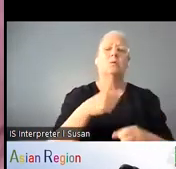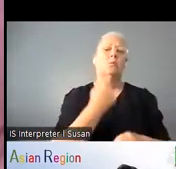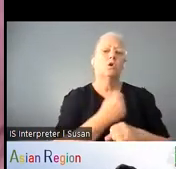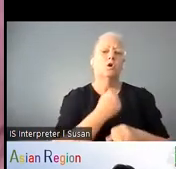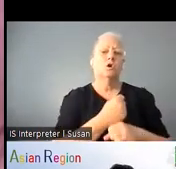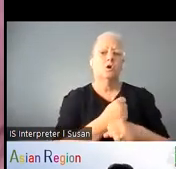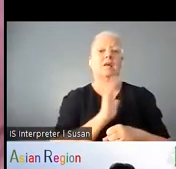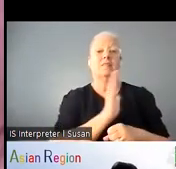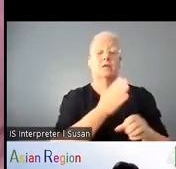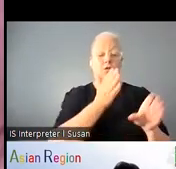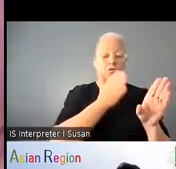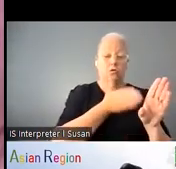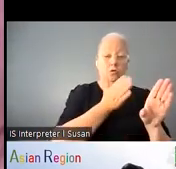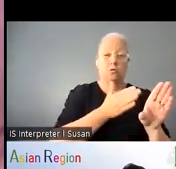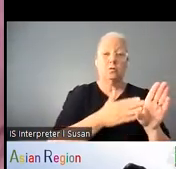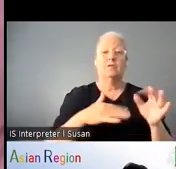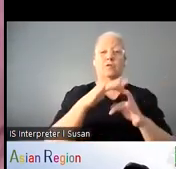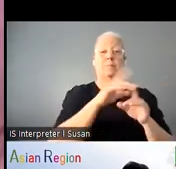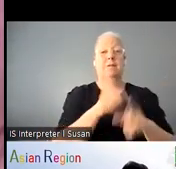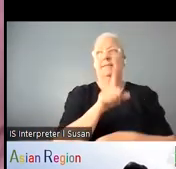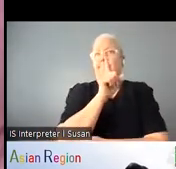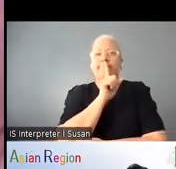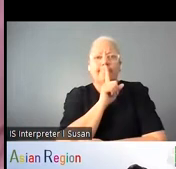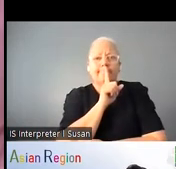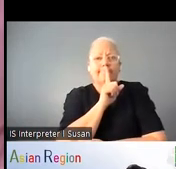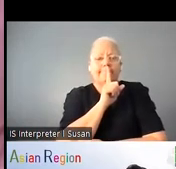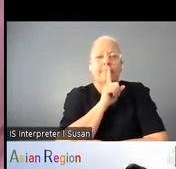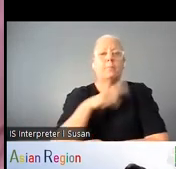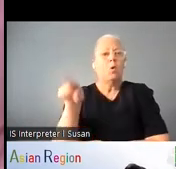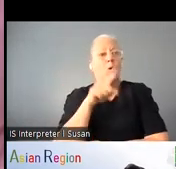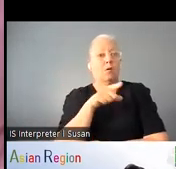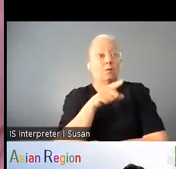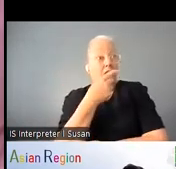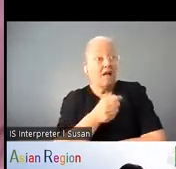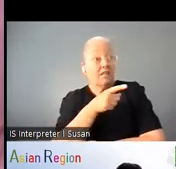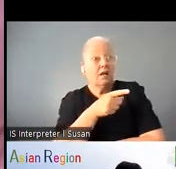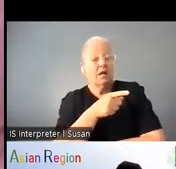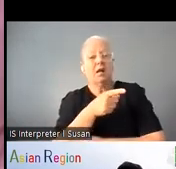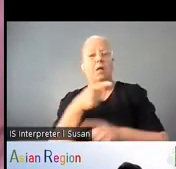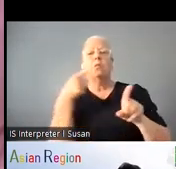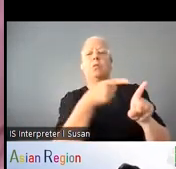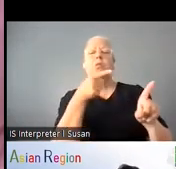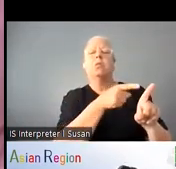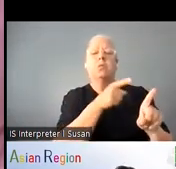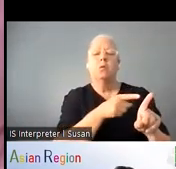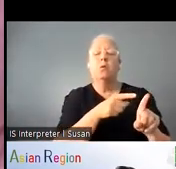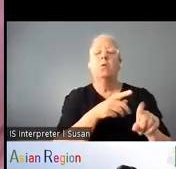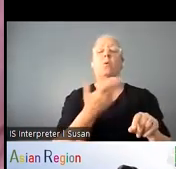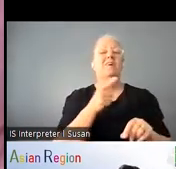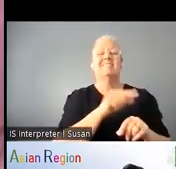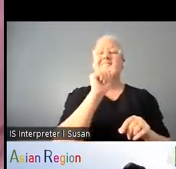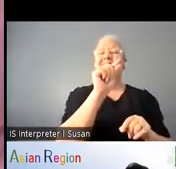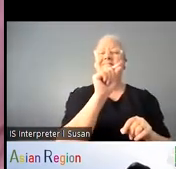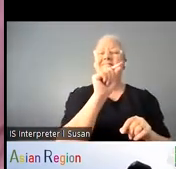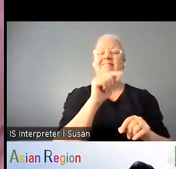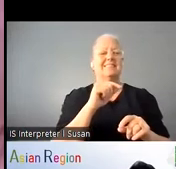from our own families due to the stigma. And for some of us who do not have enough support. They face all forms of violence and